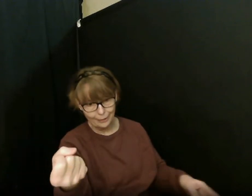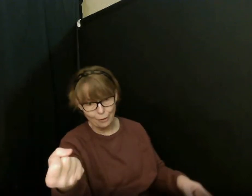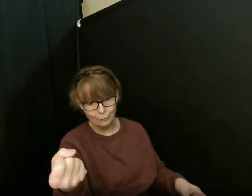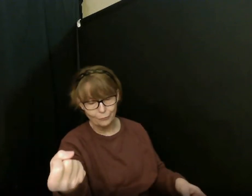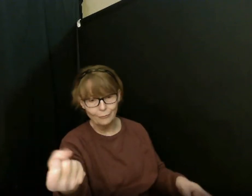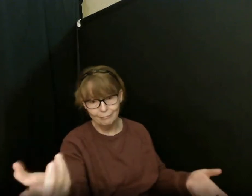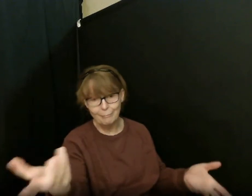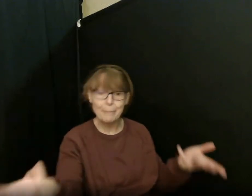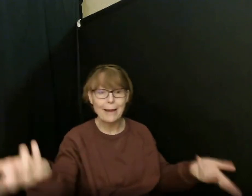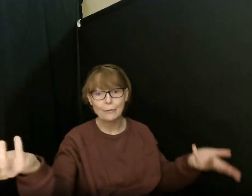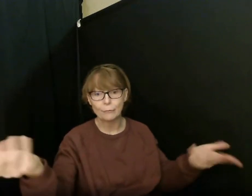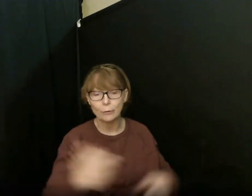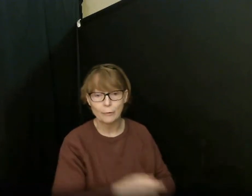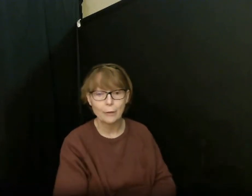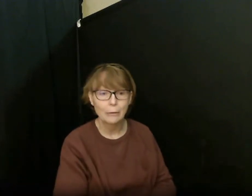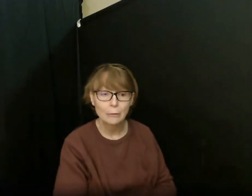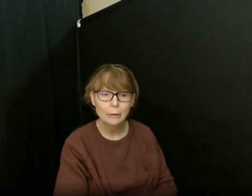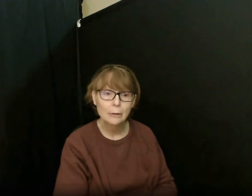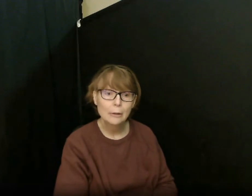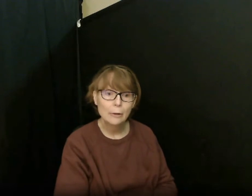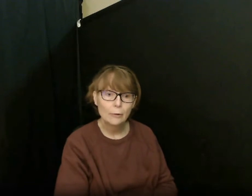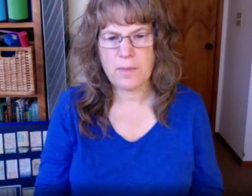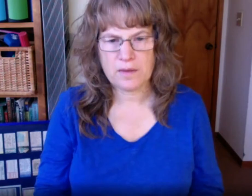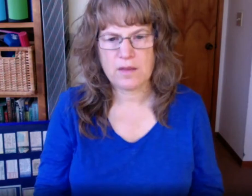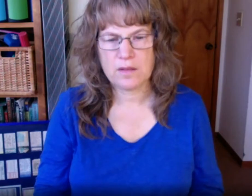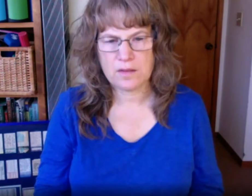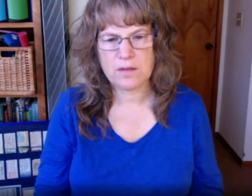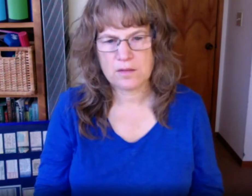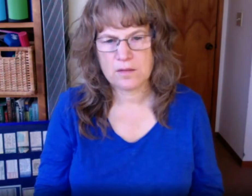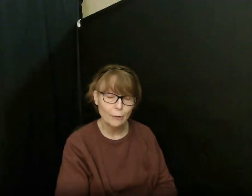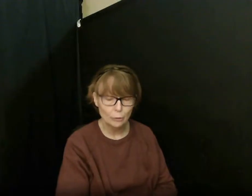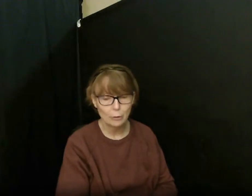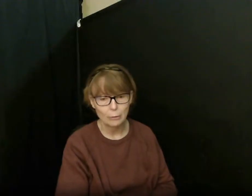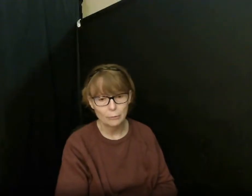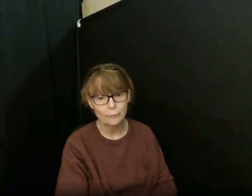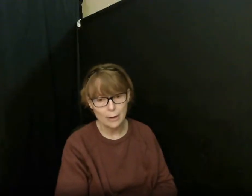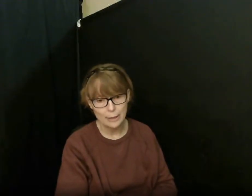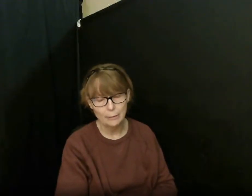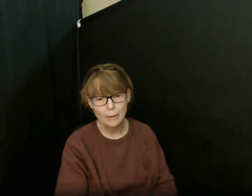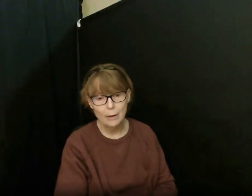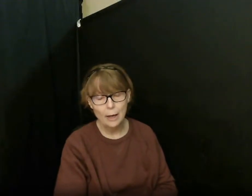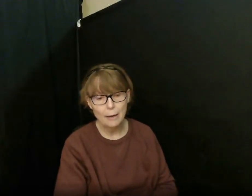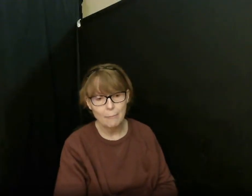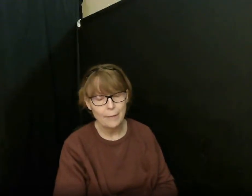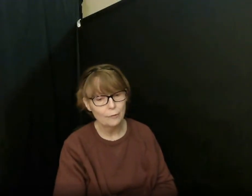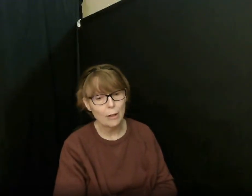kiddo. Right. Maybe my hands are full or something. Right. That So makes it's sense. definitely a directional sign. There's a